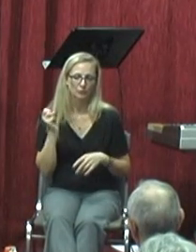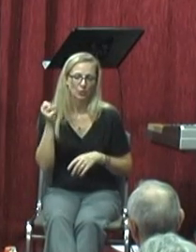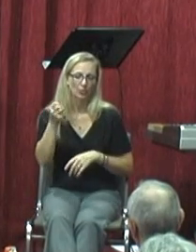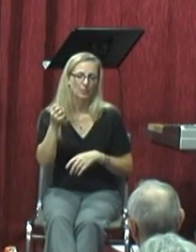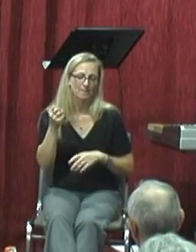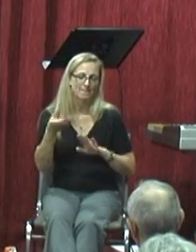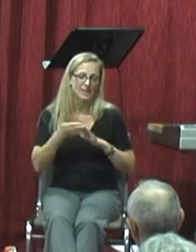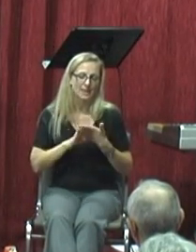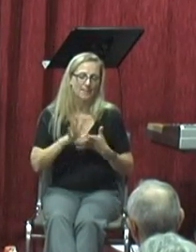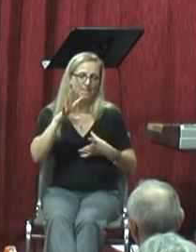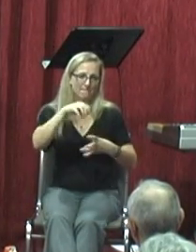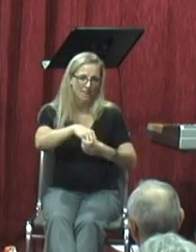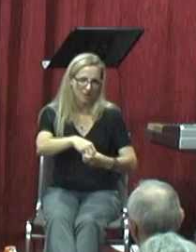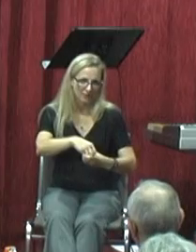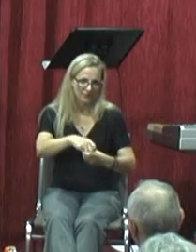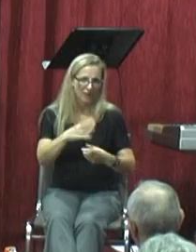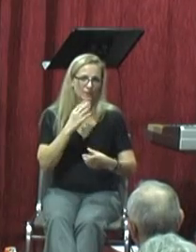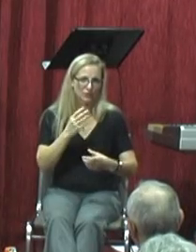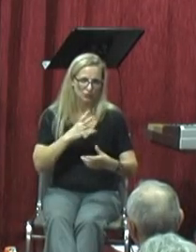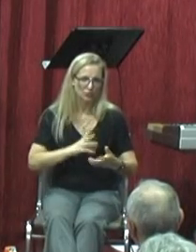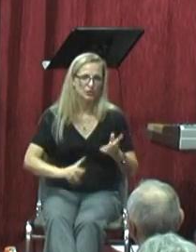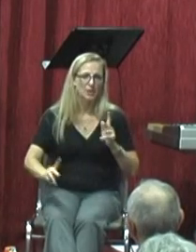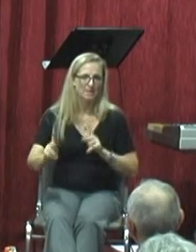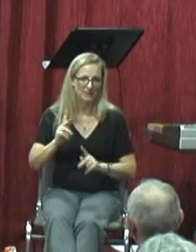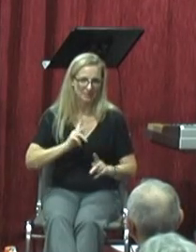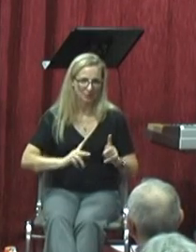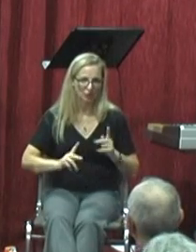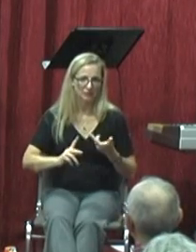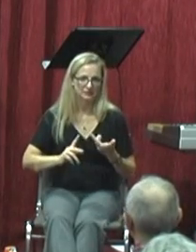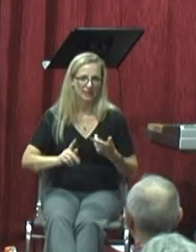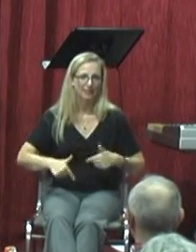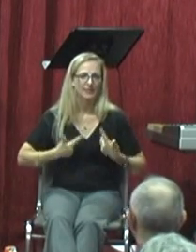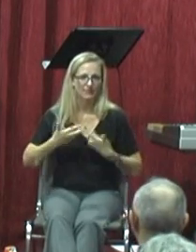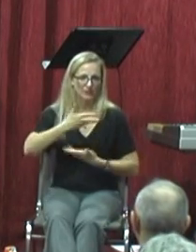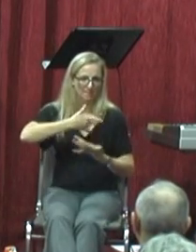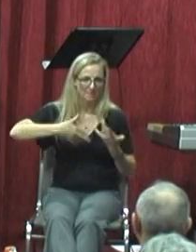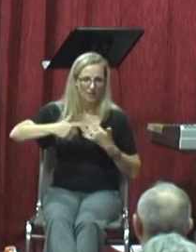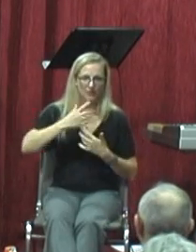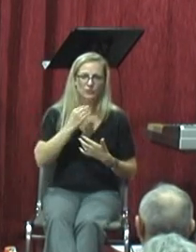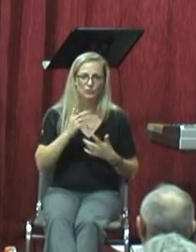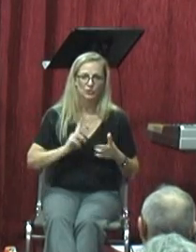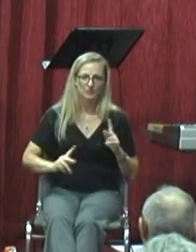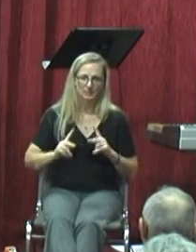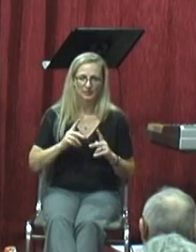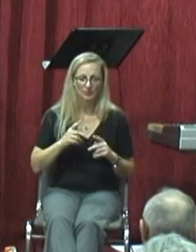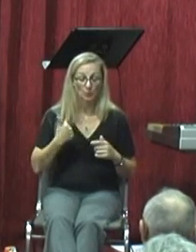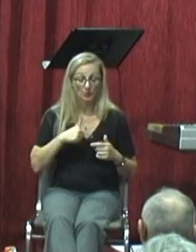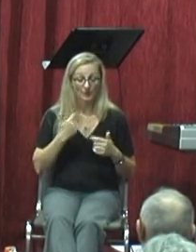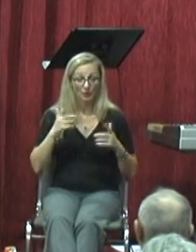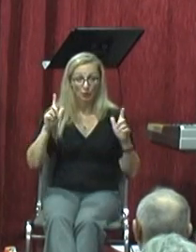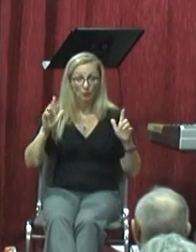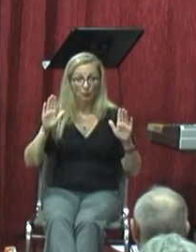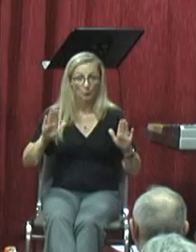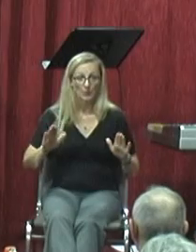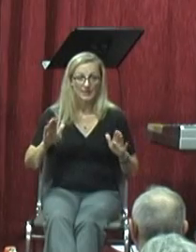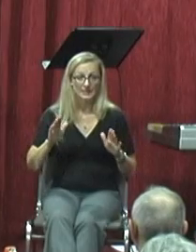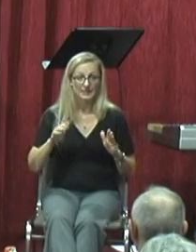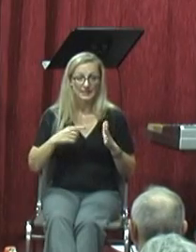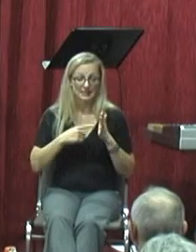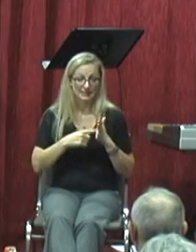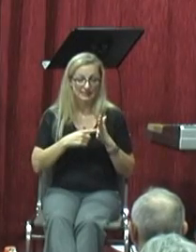become a part of the Jewish people, lives among the Jewish people. And we have a great example of this. Who knows who the example is?